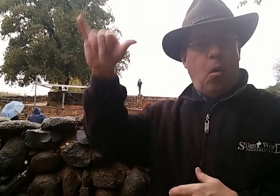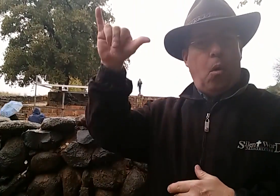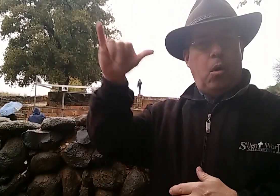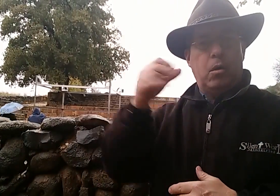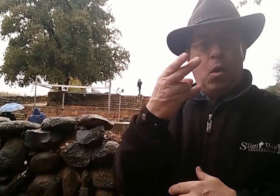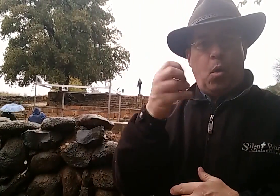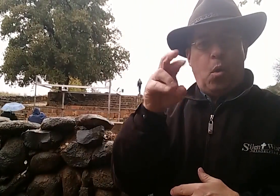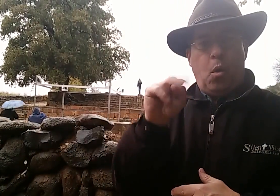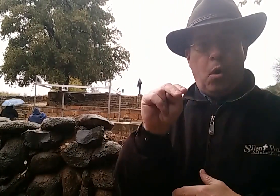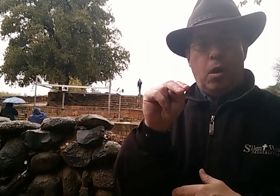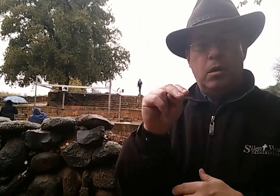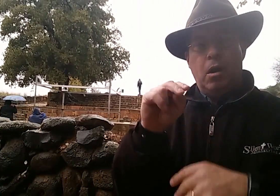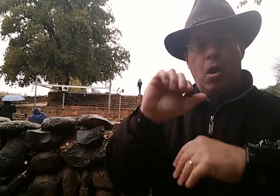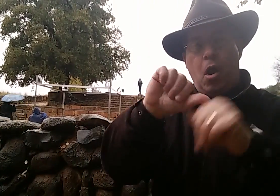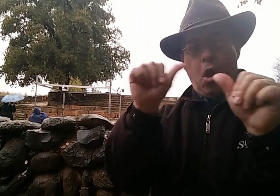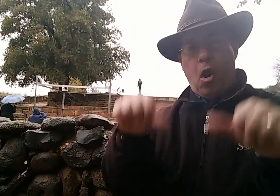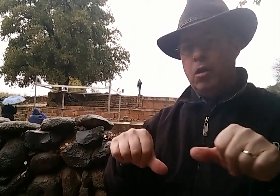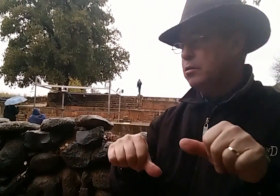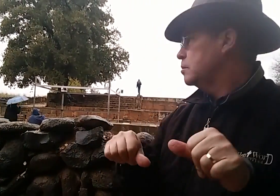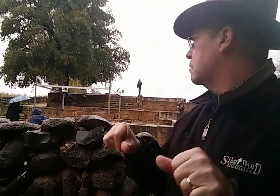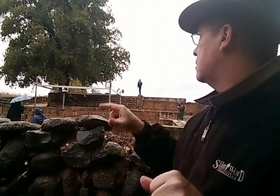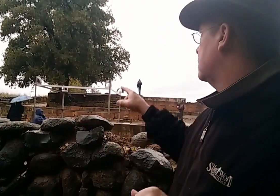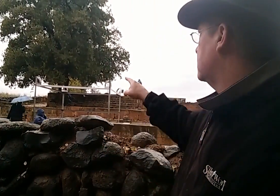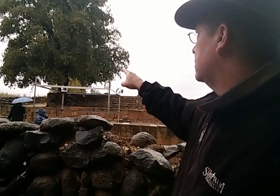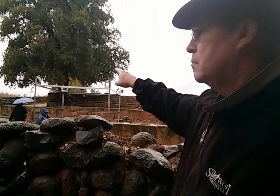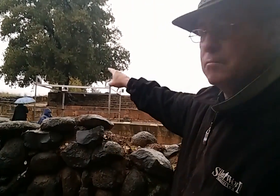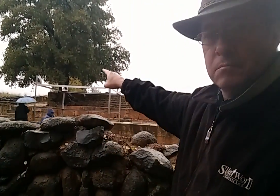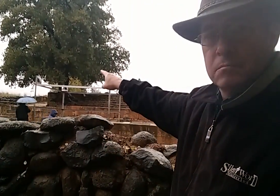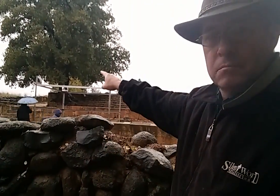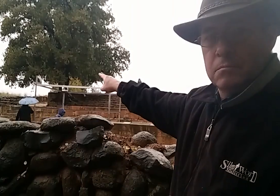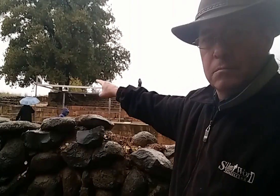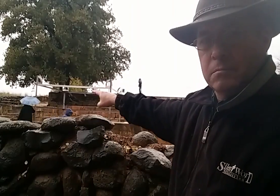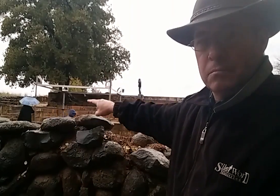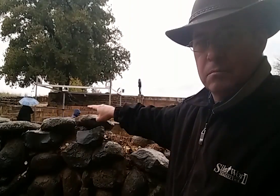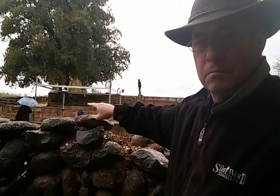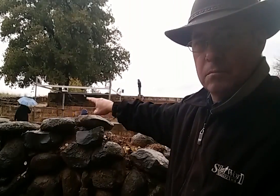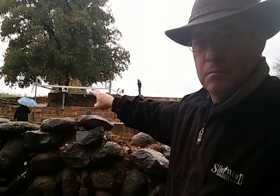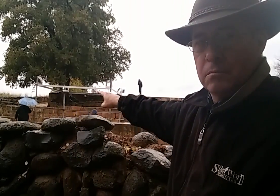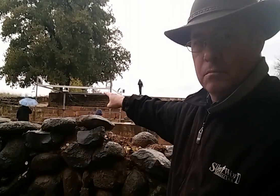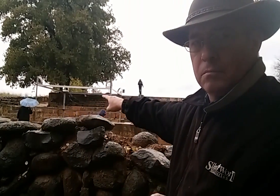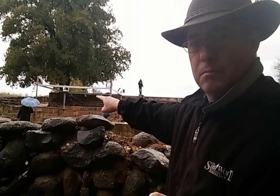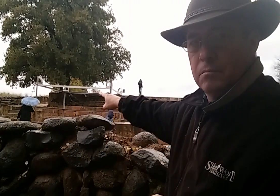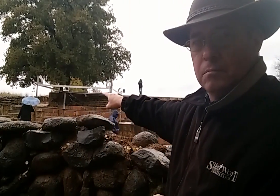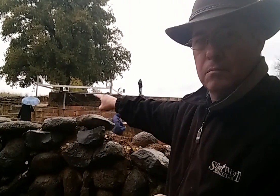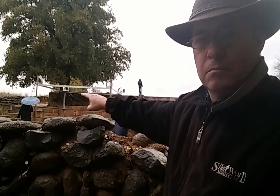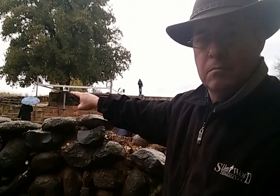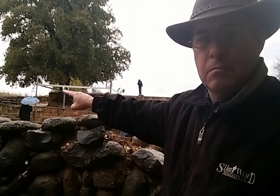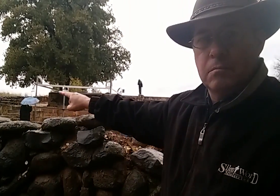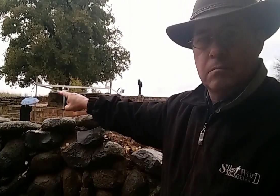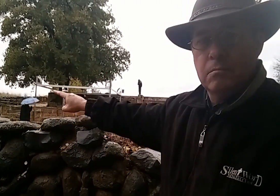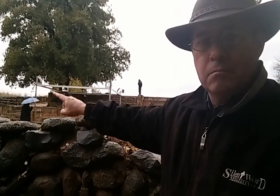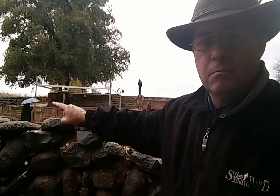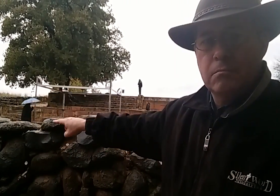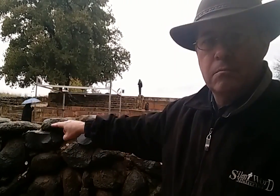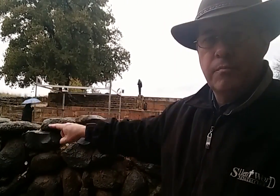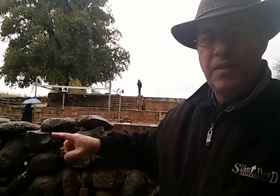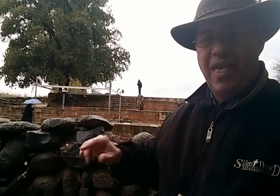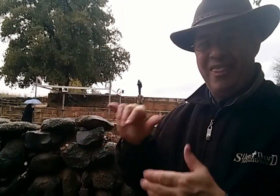That would have been another four-horned altar, as we saw before, but about the size of this. See that